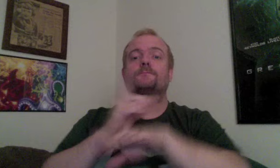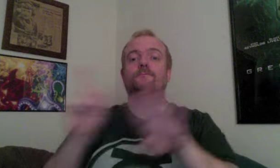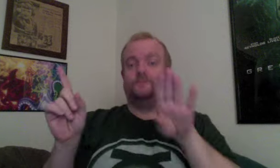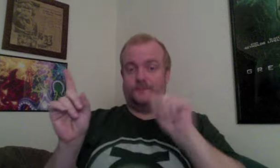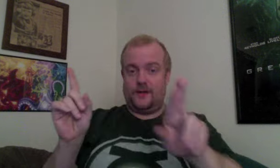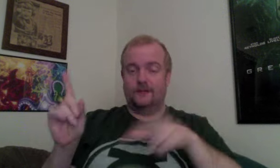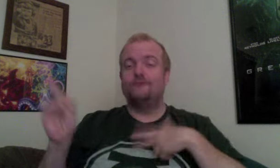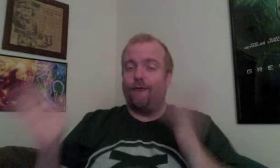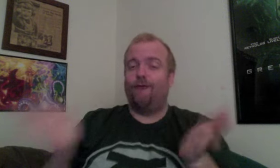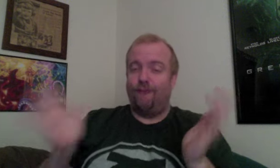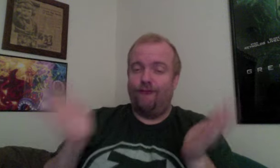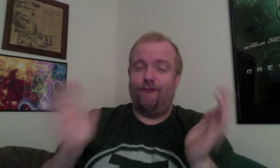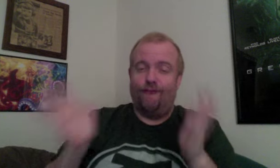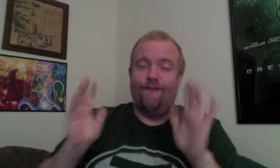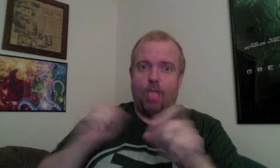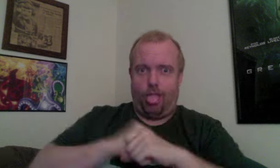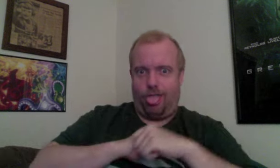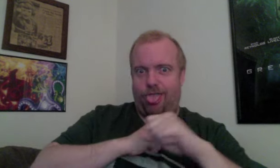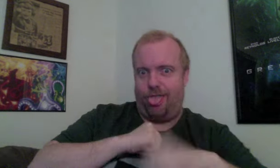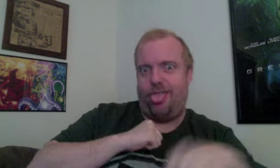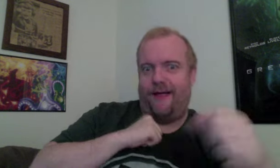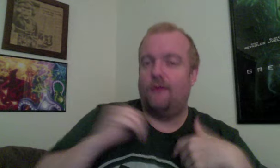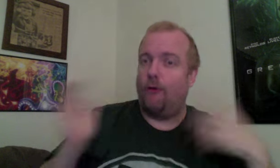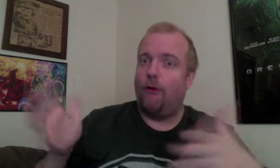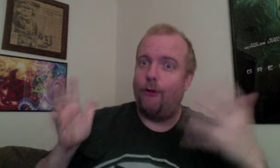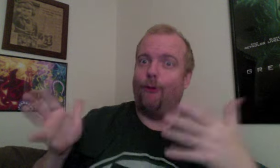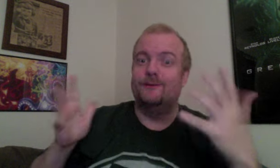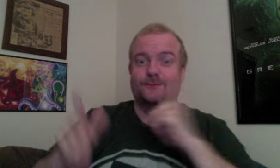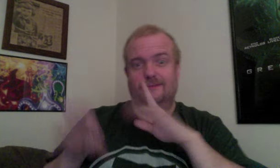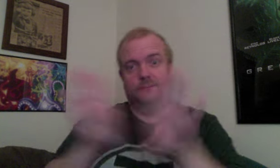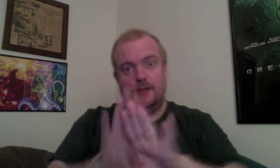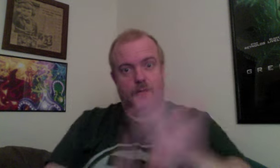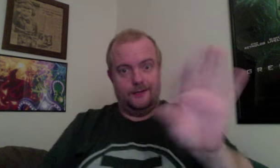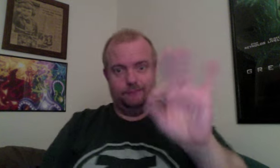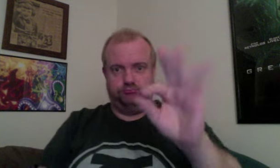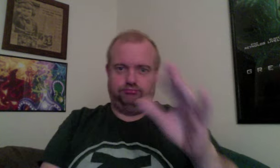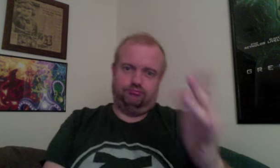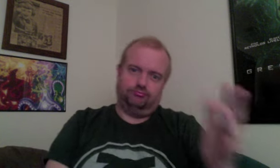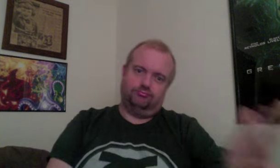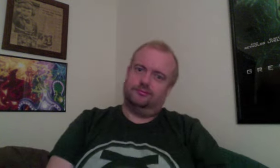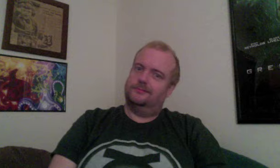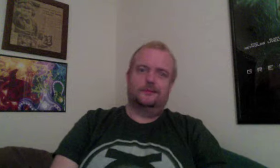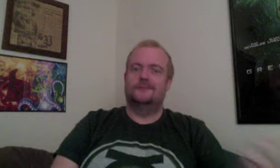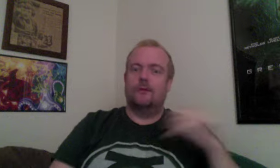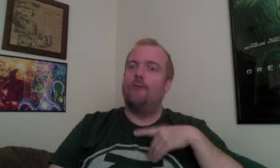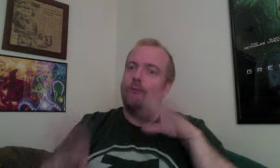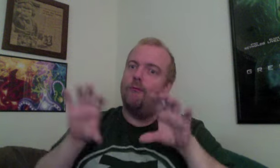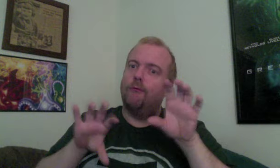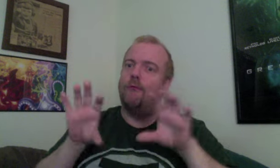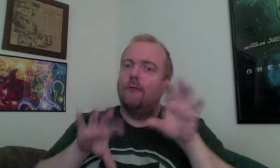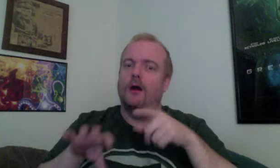plague? Something called red tides are well known throughout the world. They occur, you know, every other year in some parts of the world.